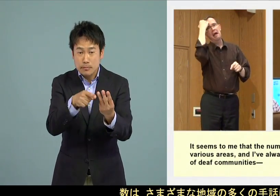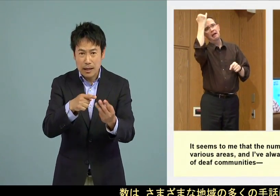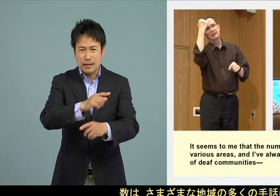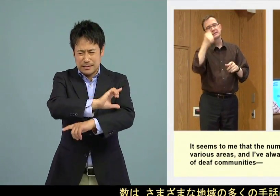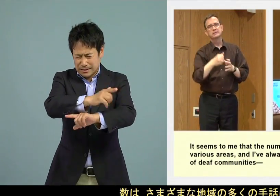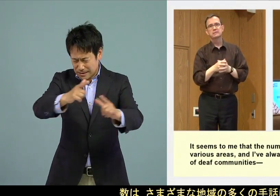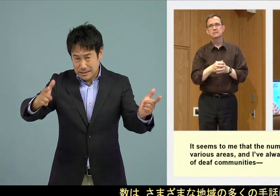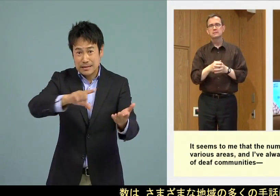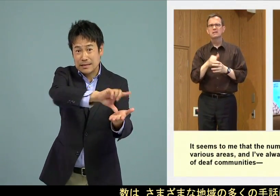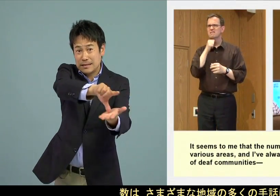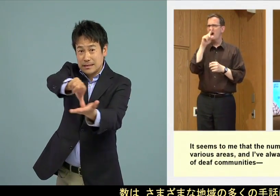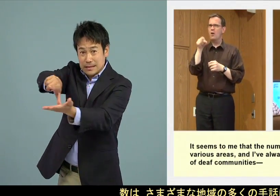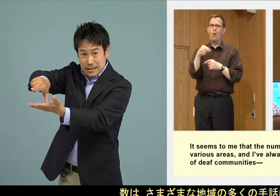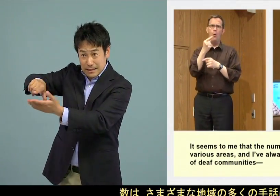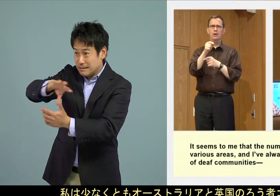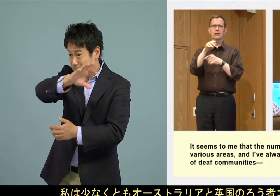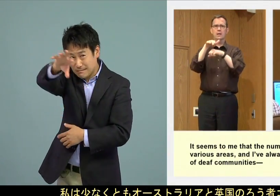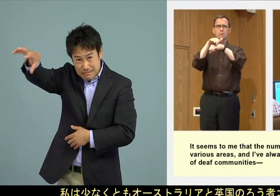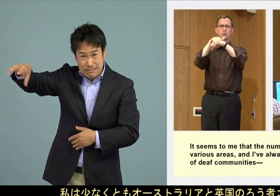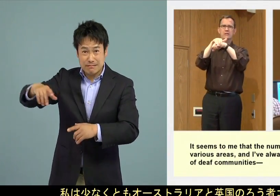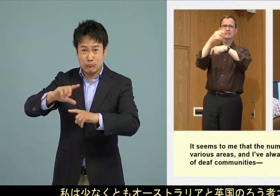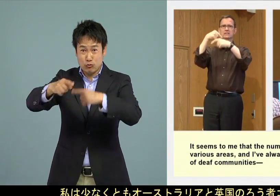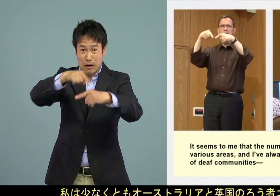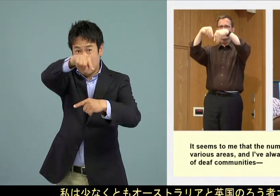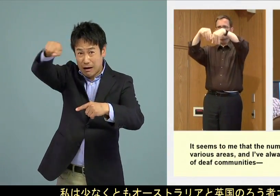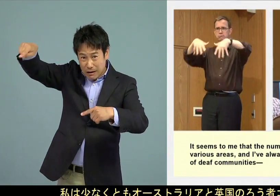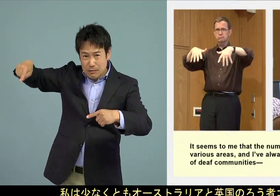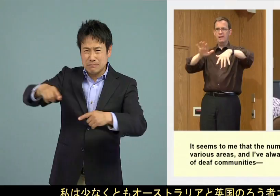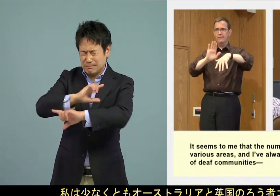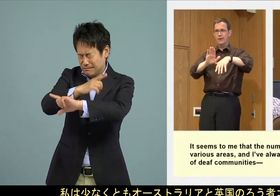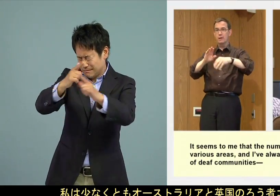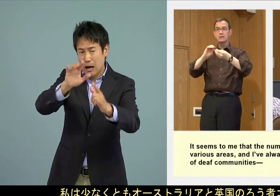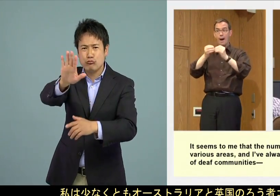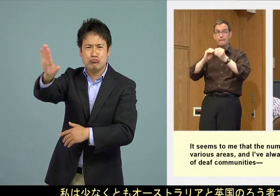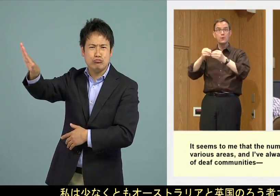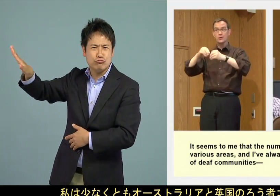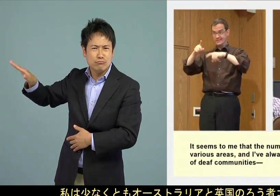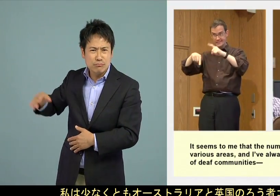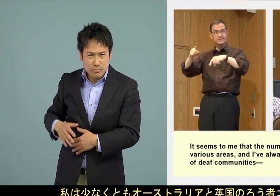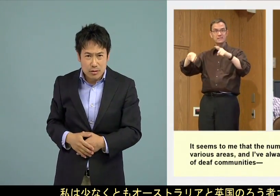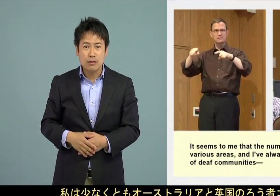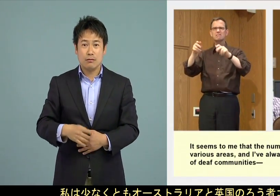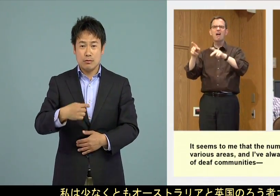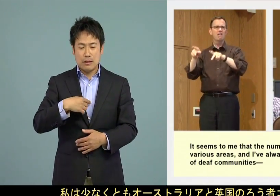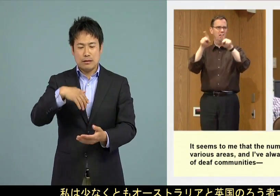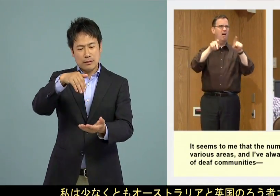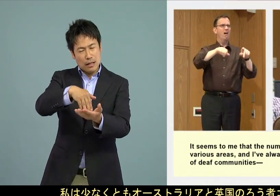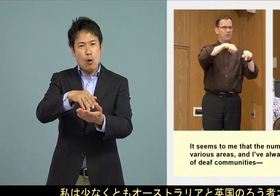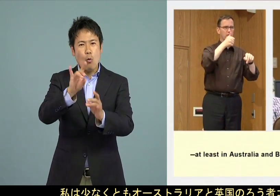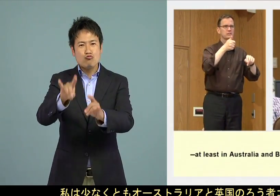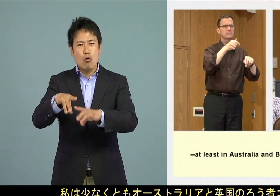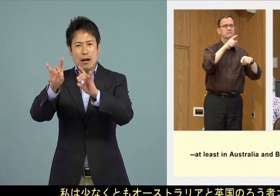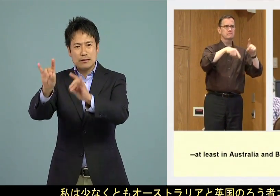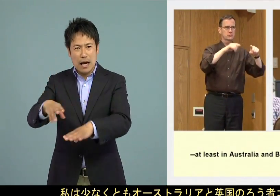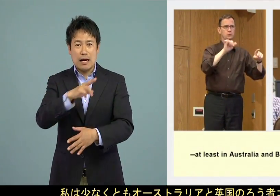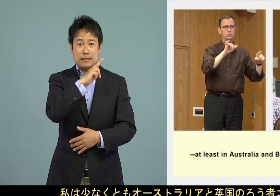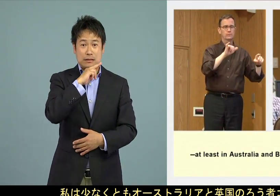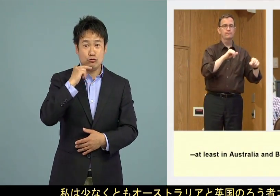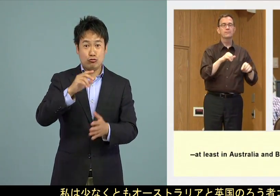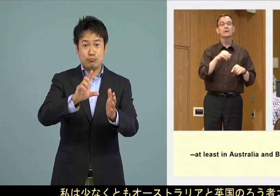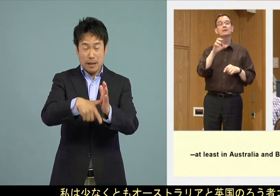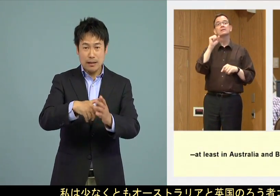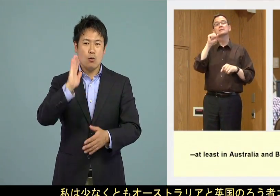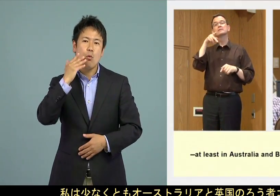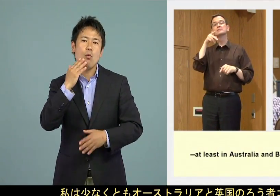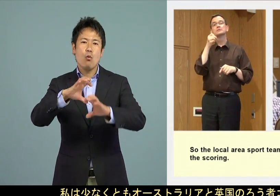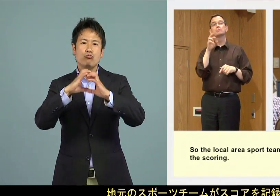of sign languages in various areas, and I've always found that sports is a very important part of deaf communities, at least in